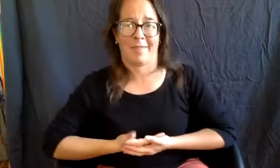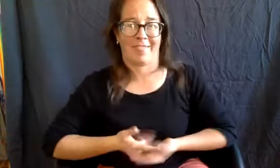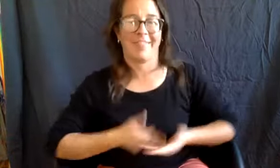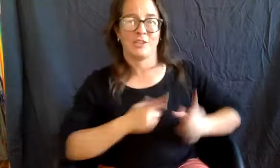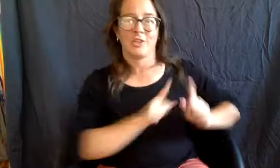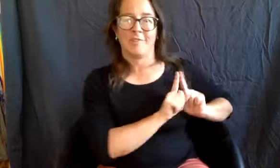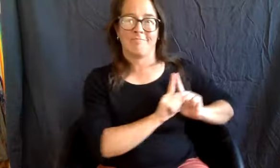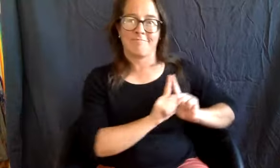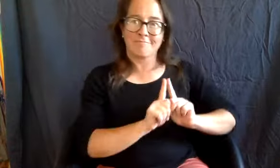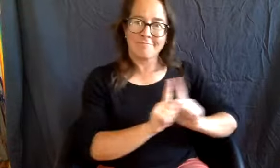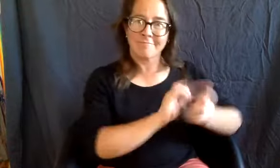go.